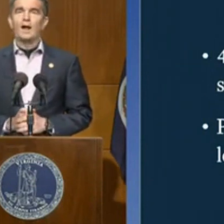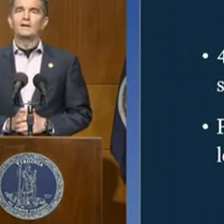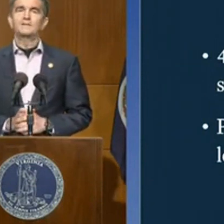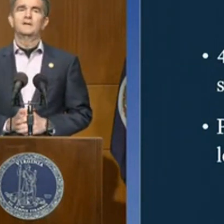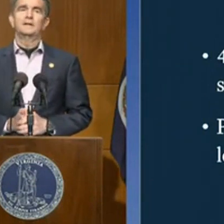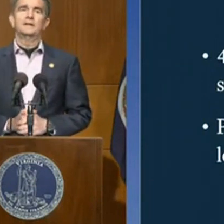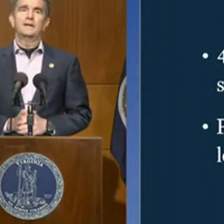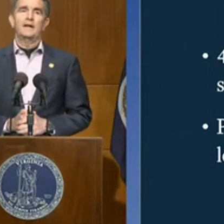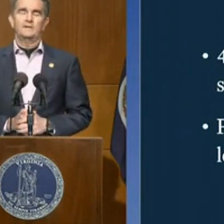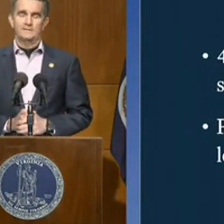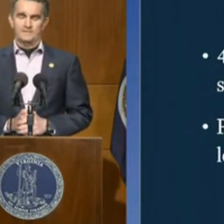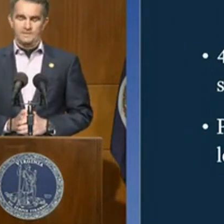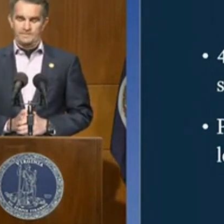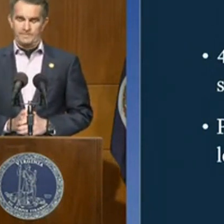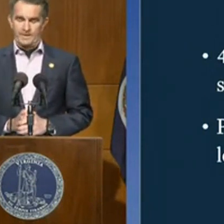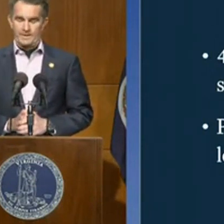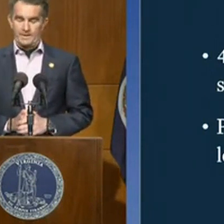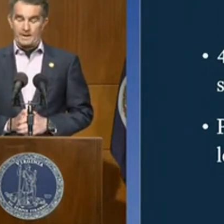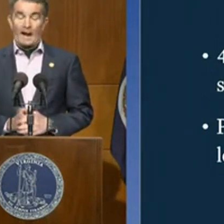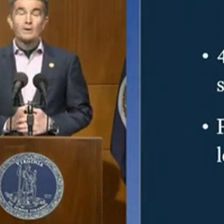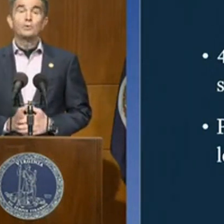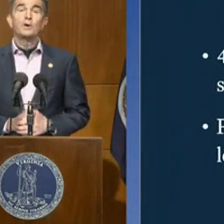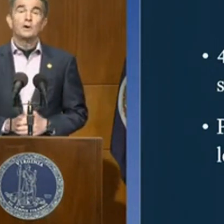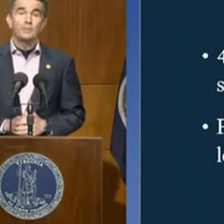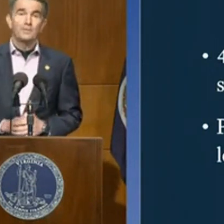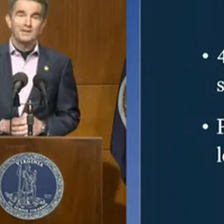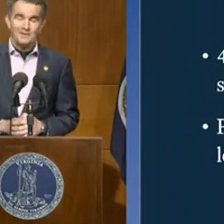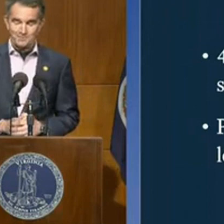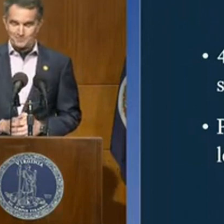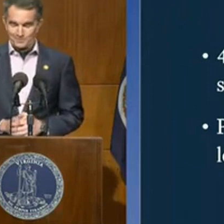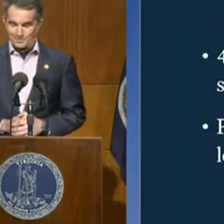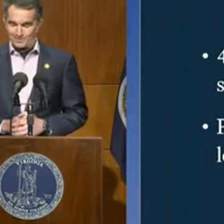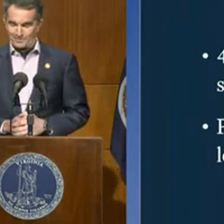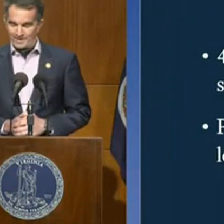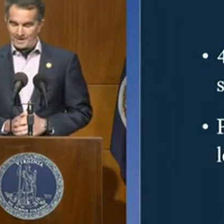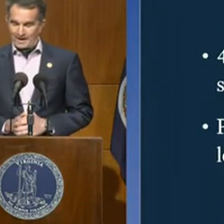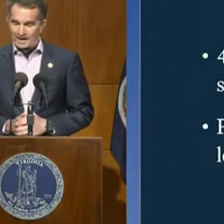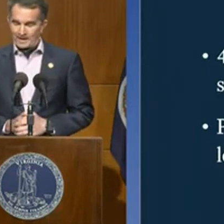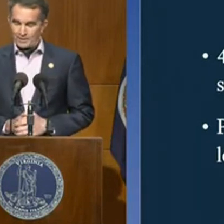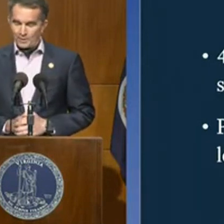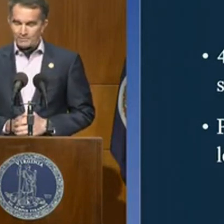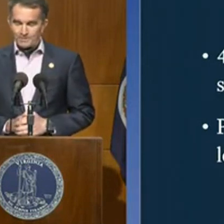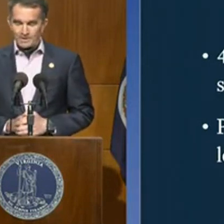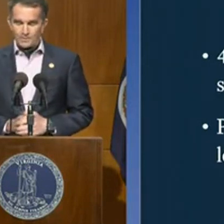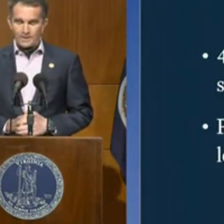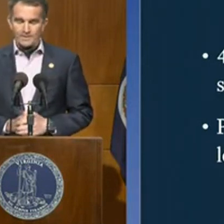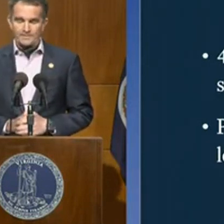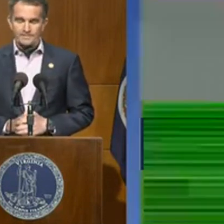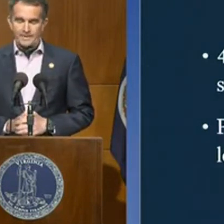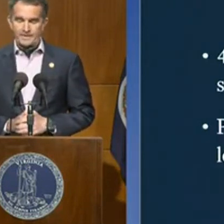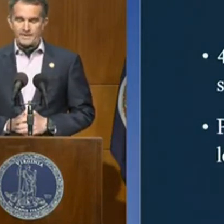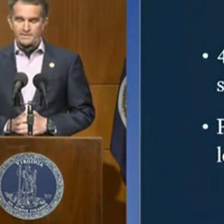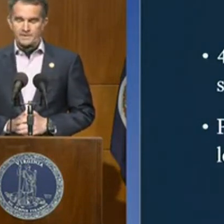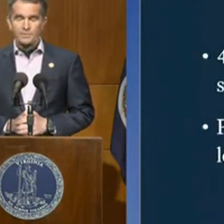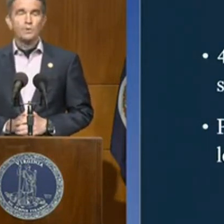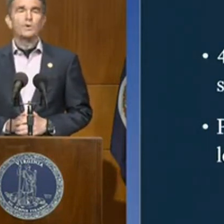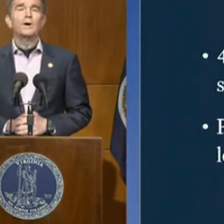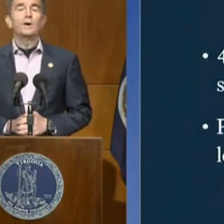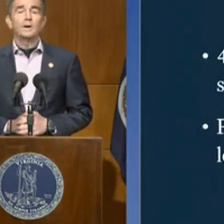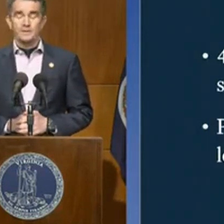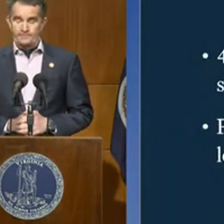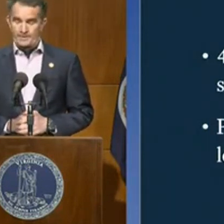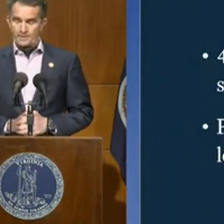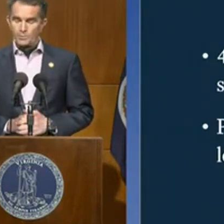continued rise in cases. I grew up on the Eastern Shore, and I know it very well. It's a